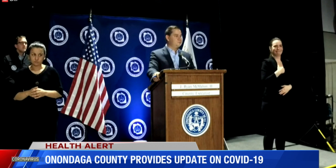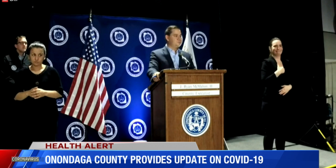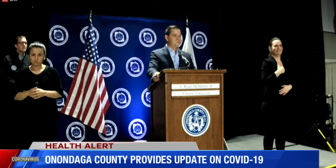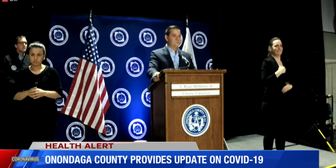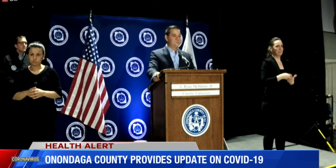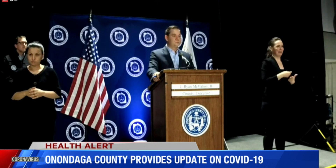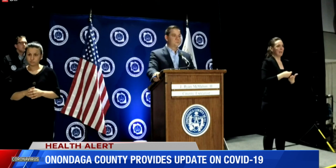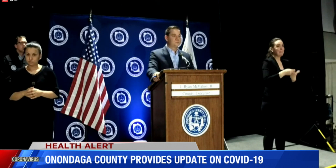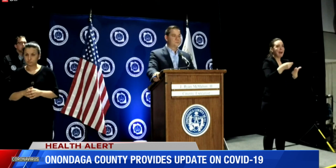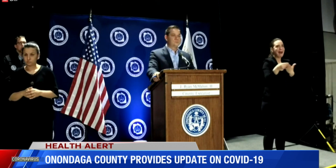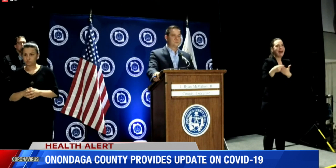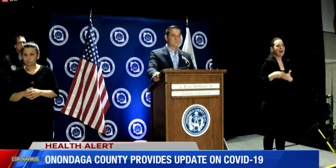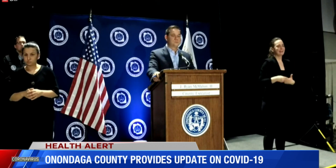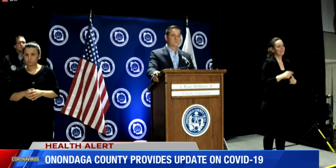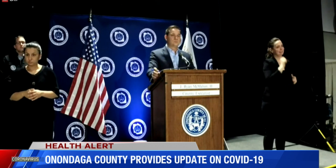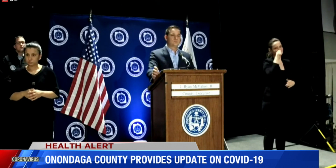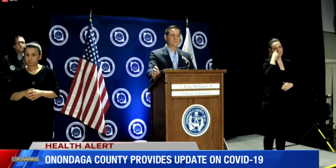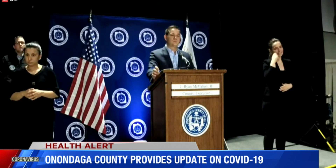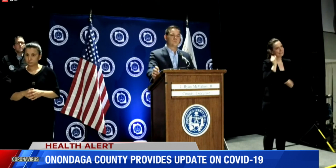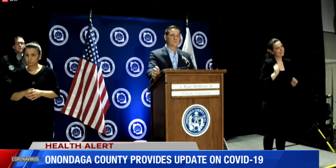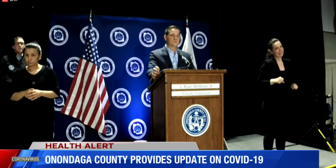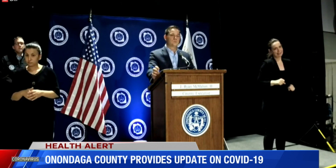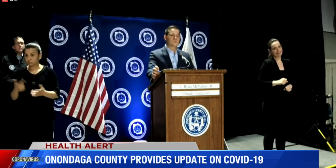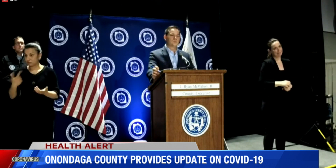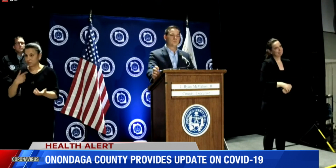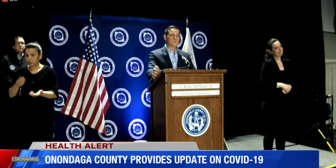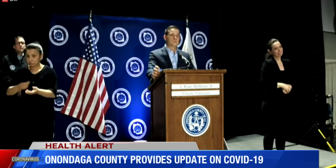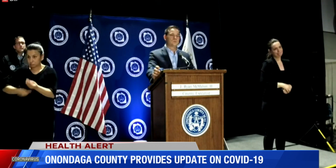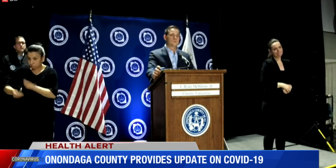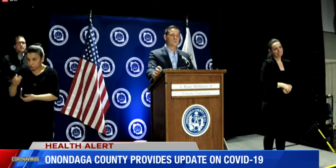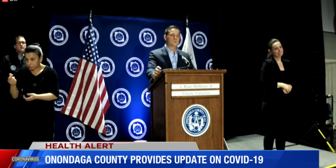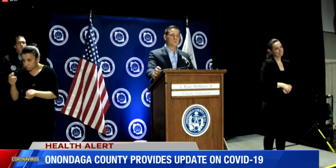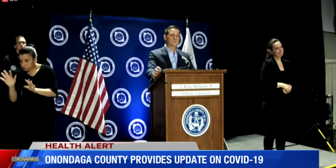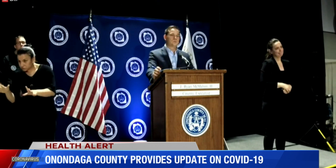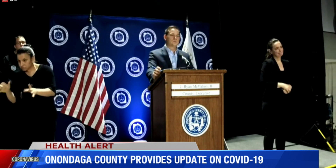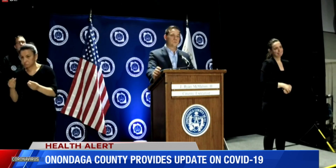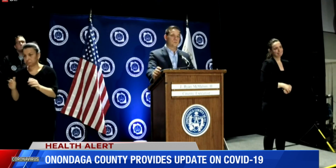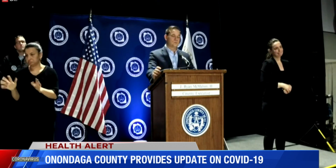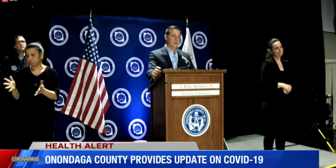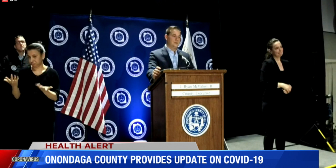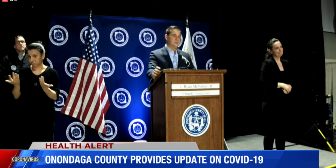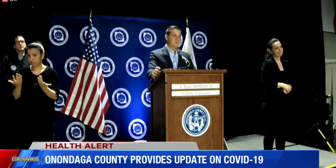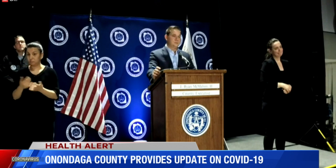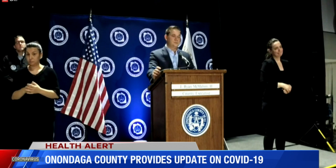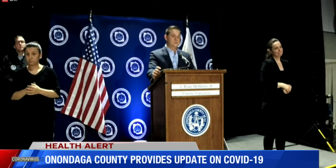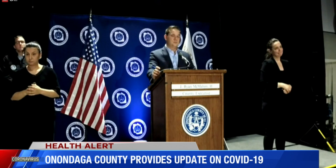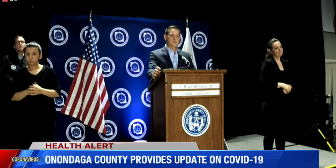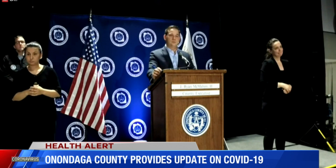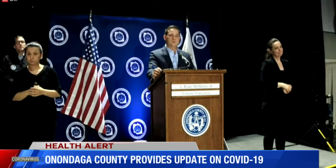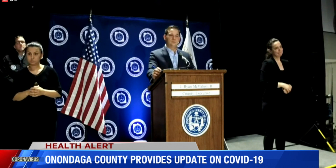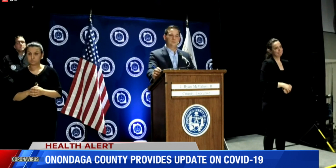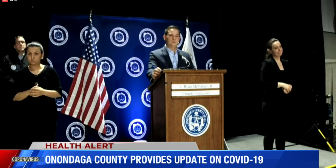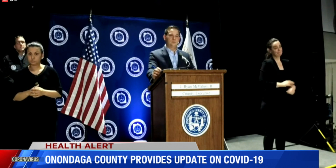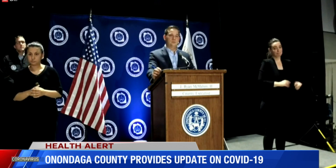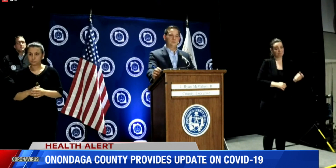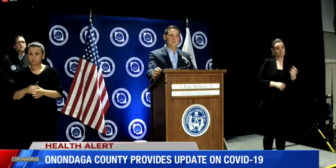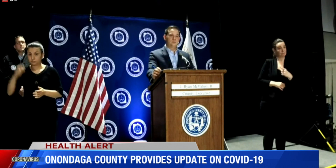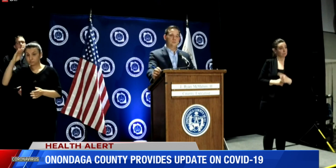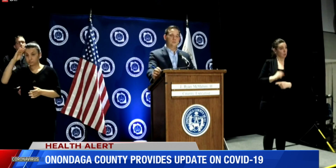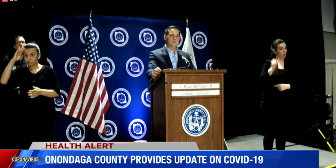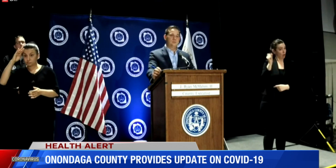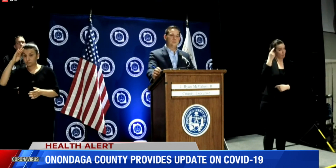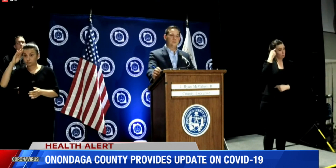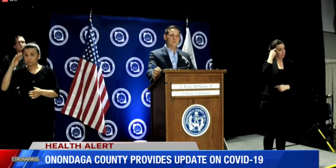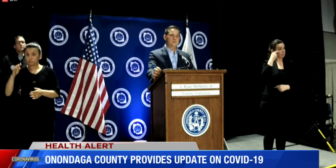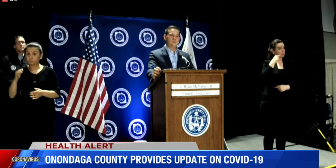would. The governor invoked quicker testing as a way to open the economy sooner. You said you've been